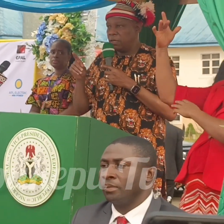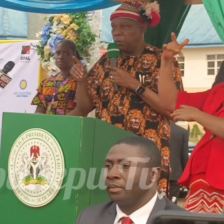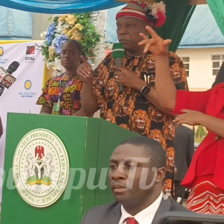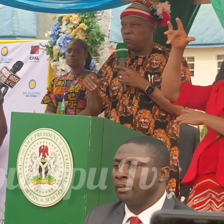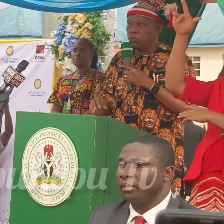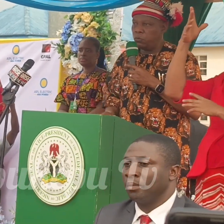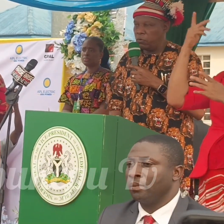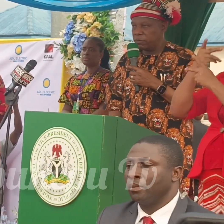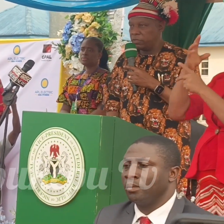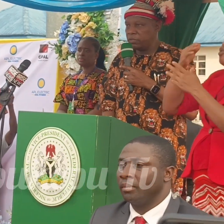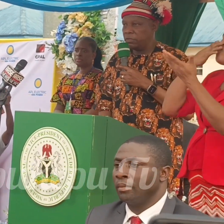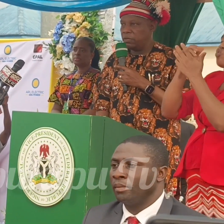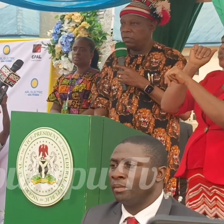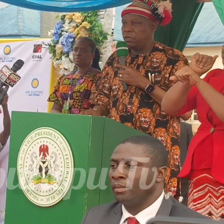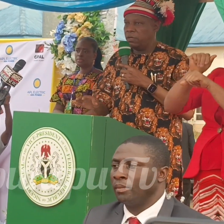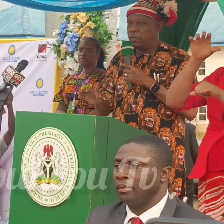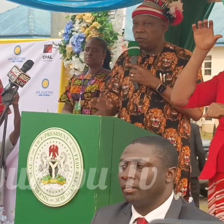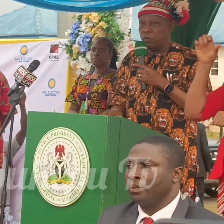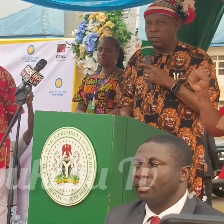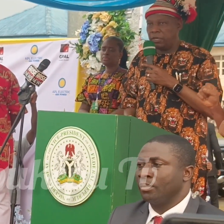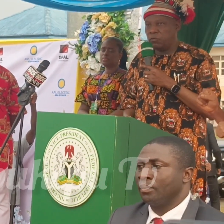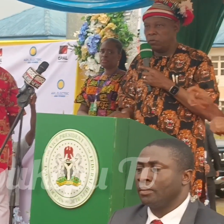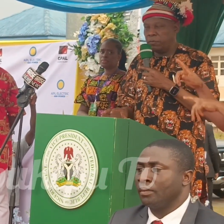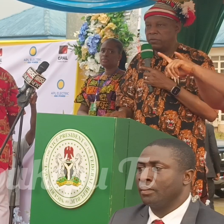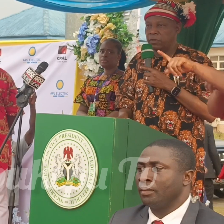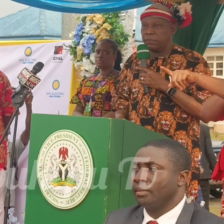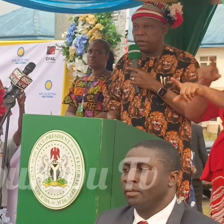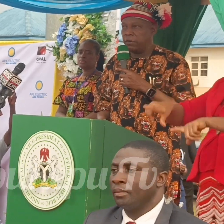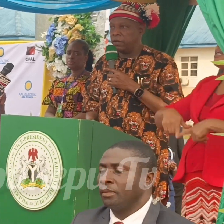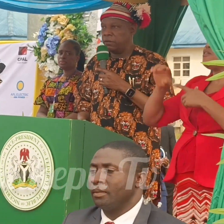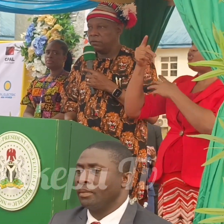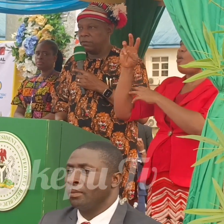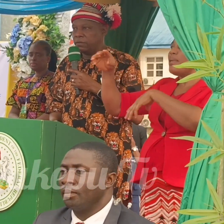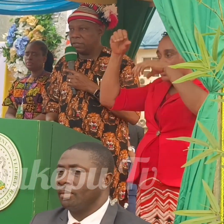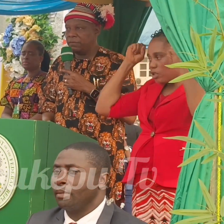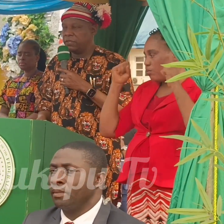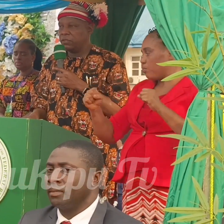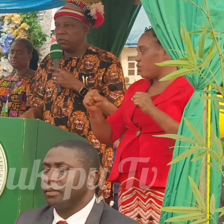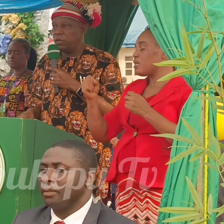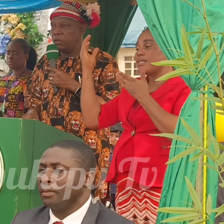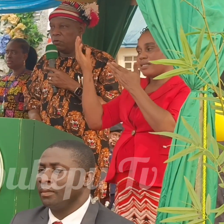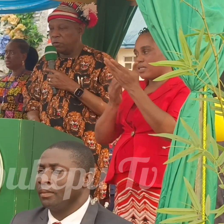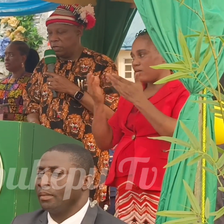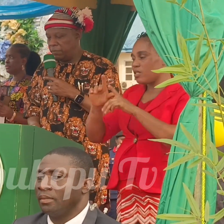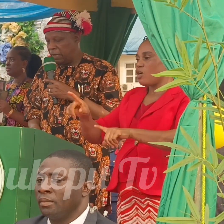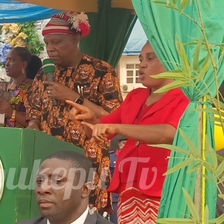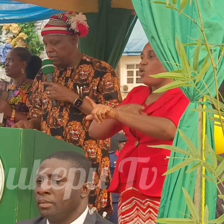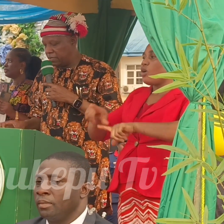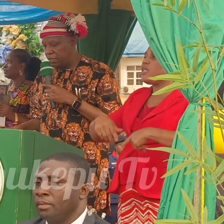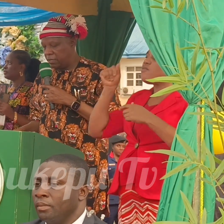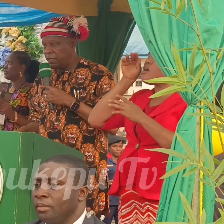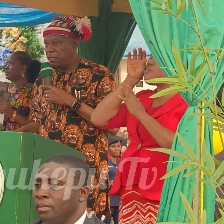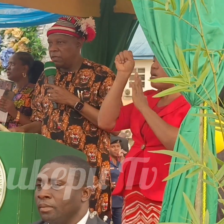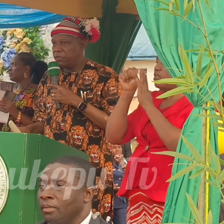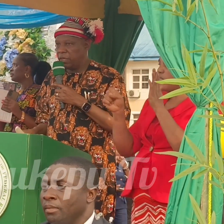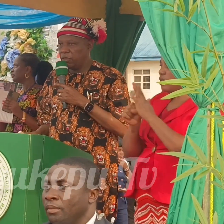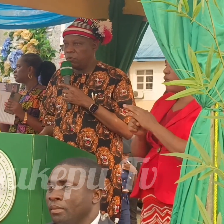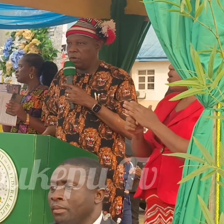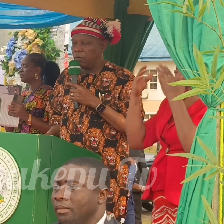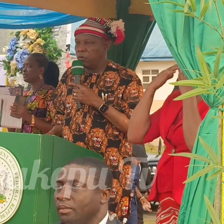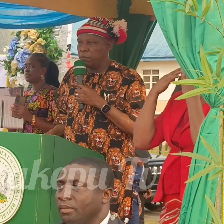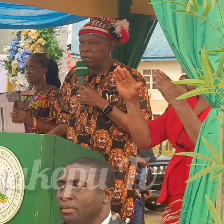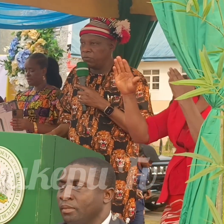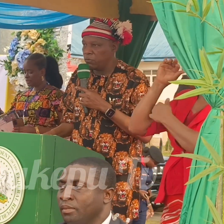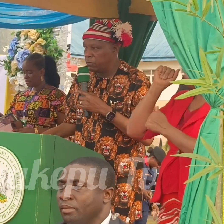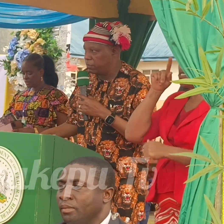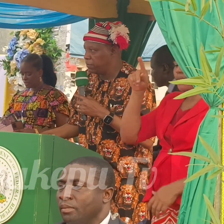keep up the good works. Long live Geometric Power Services. Long live Abia State. Thank you and